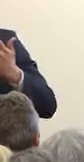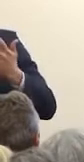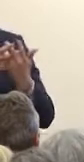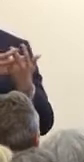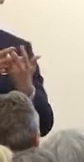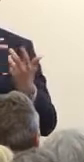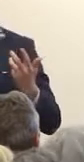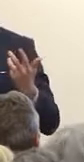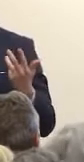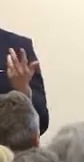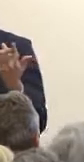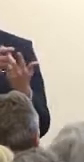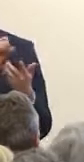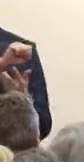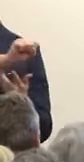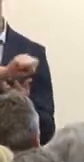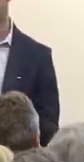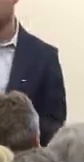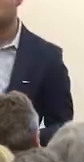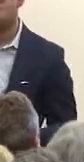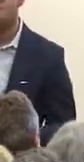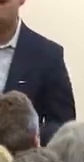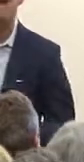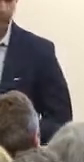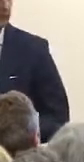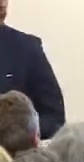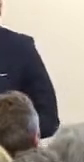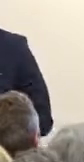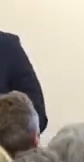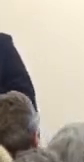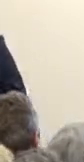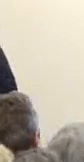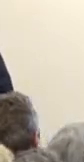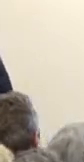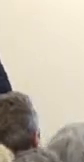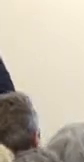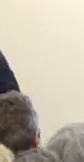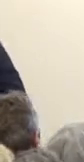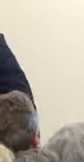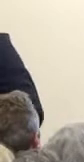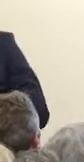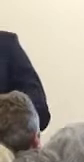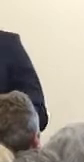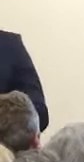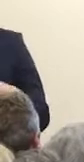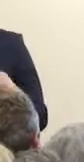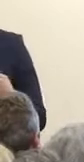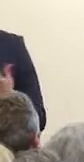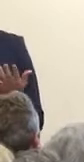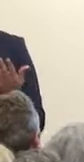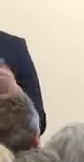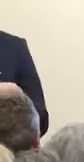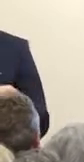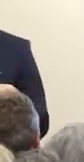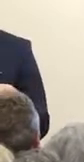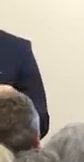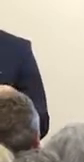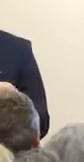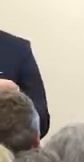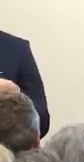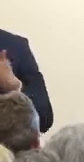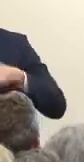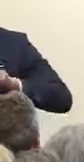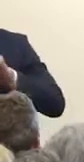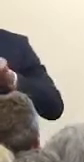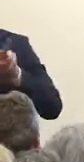subject. So in the search for universals of language structure, we can then run around to other